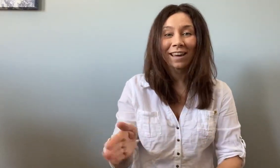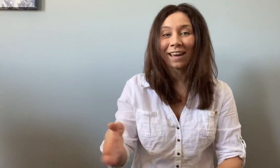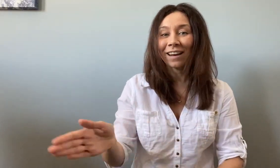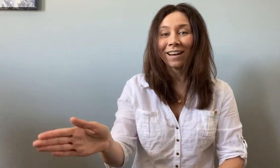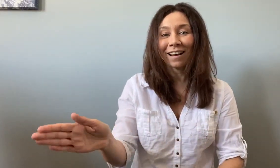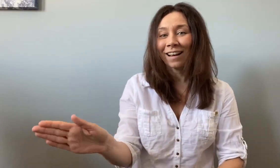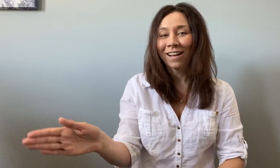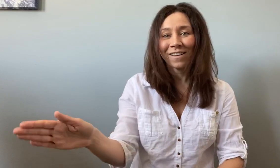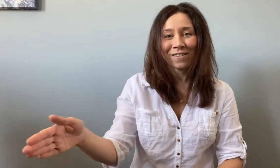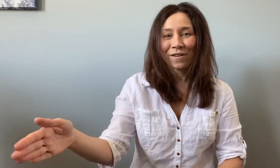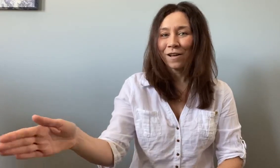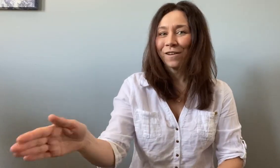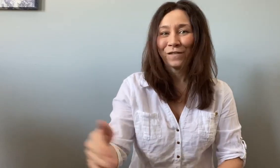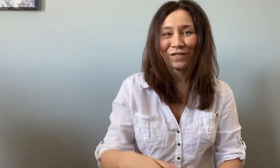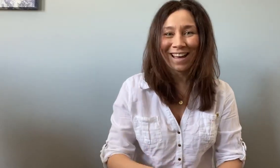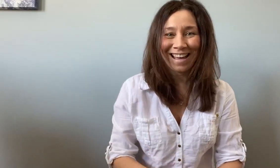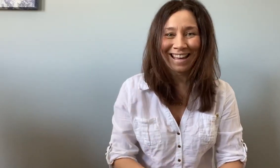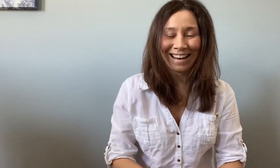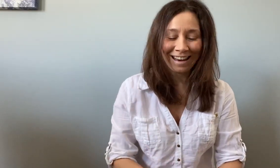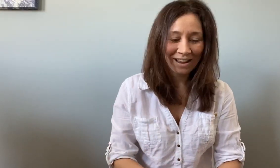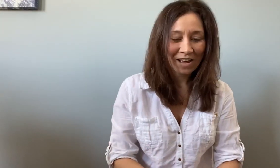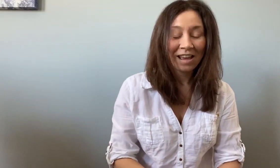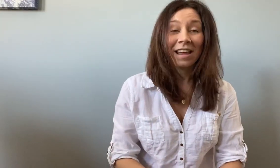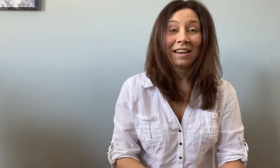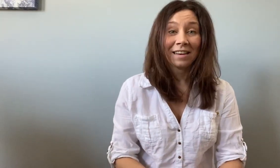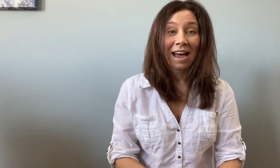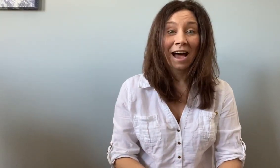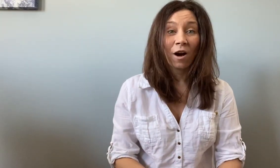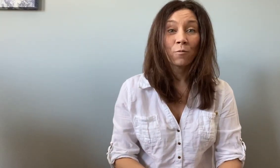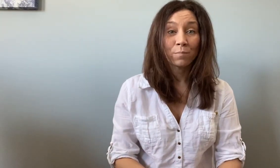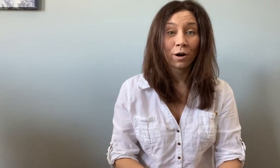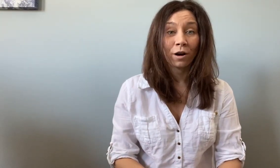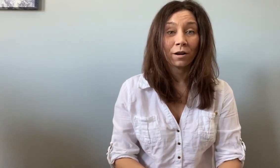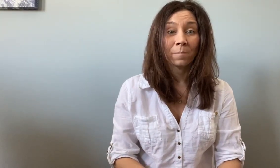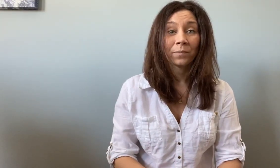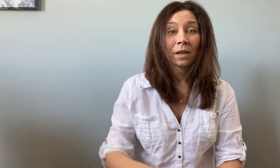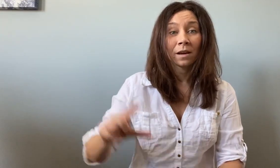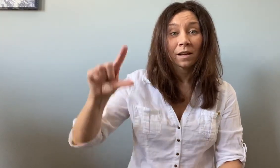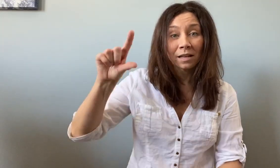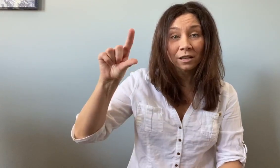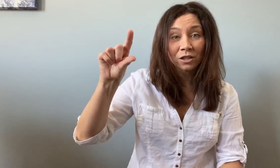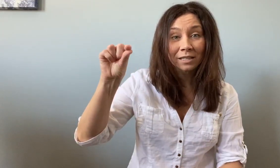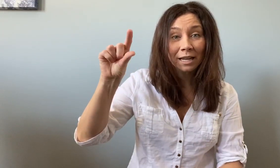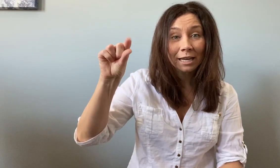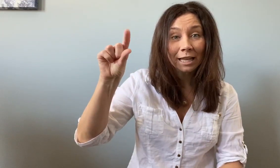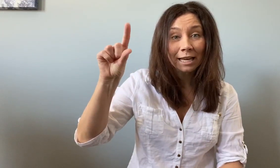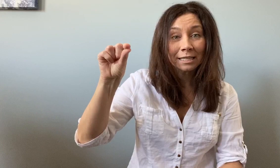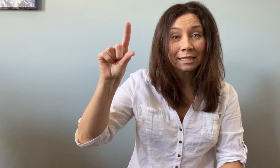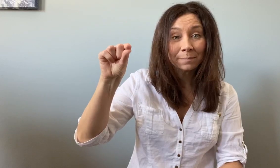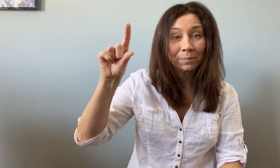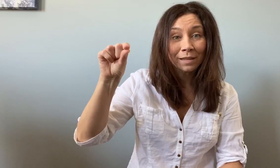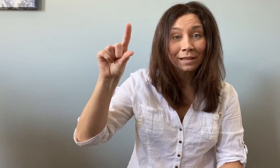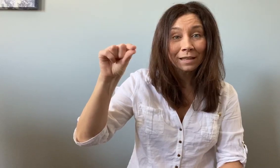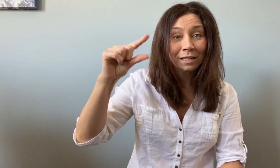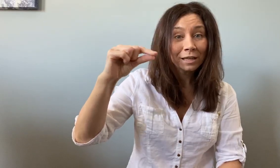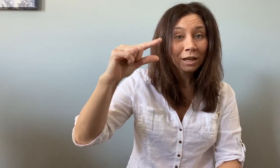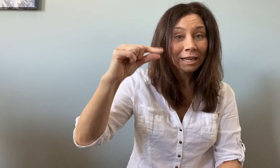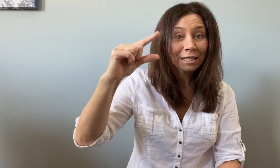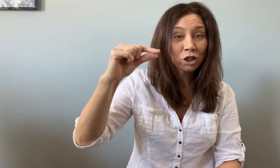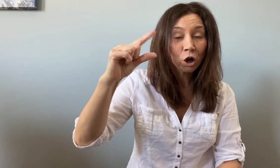it. Fun. Now bird. Just like this. Like he's